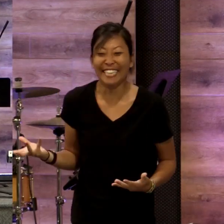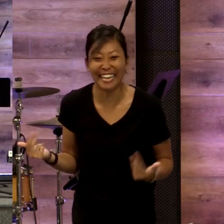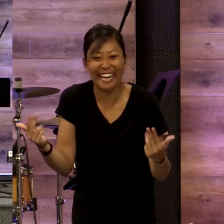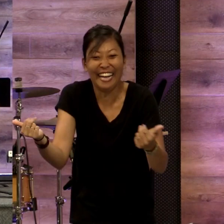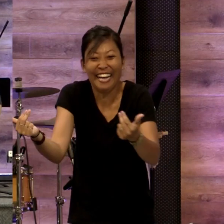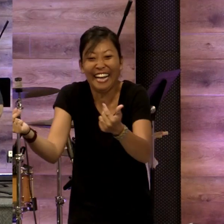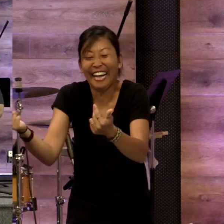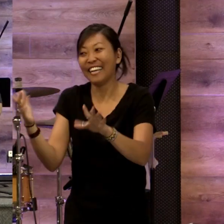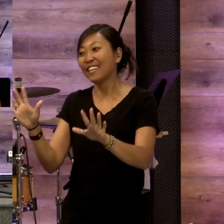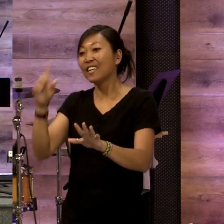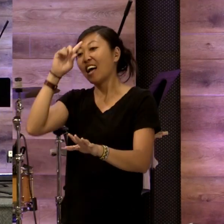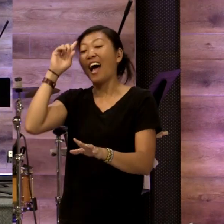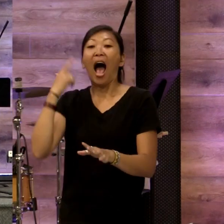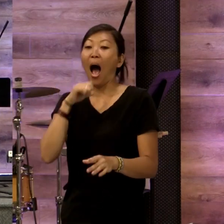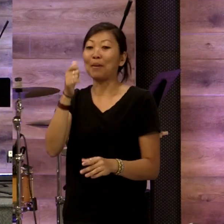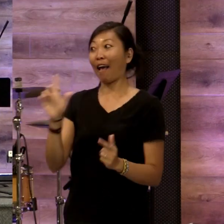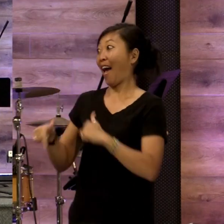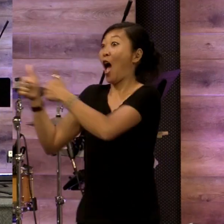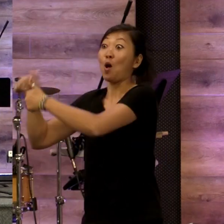Don't worry, I'm not going to put that on you.